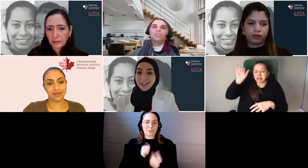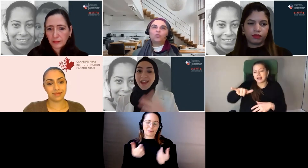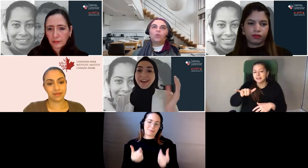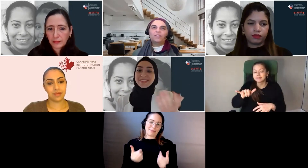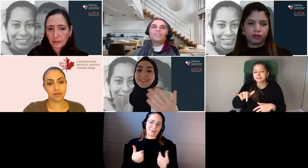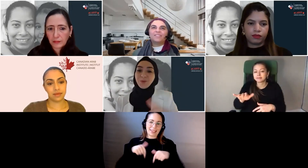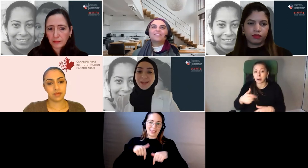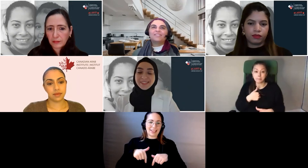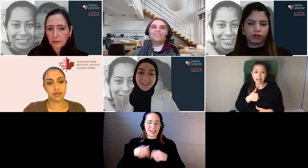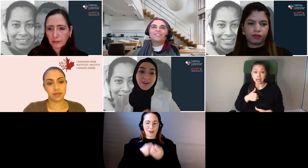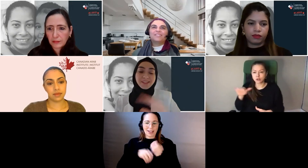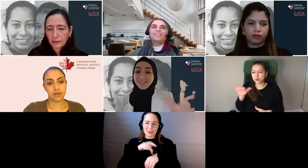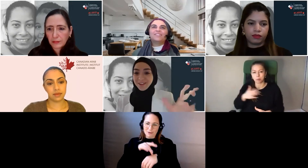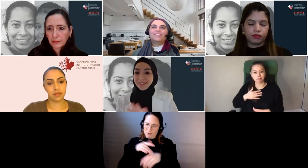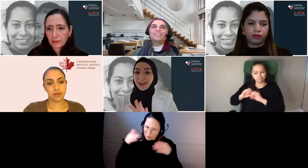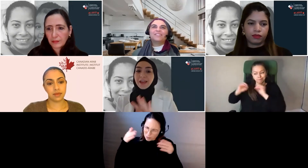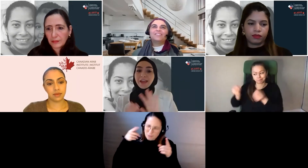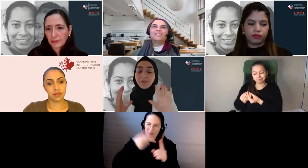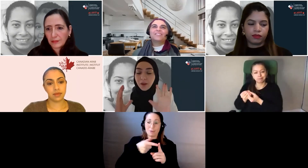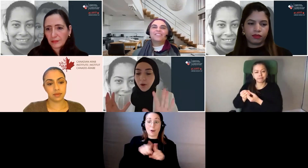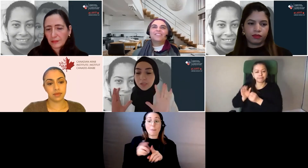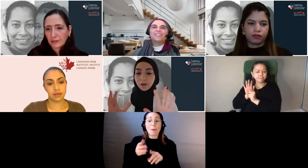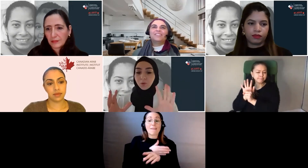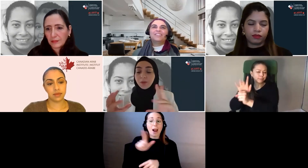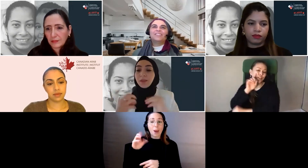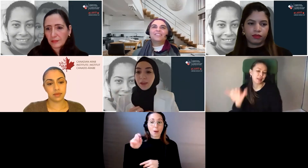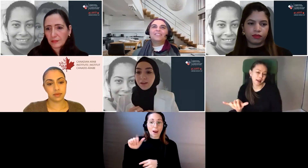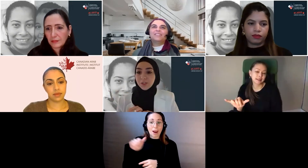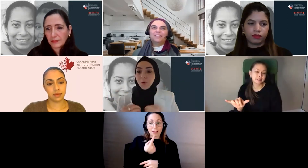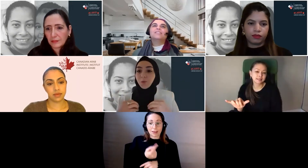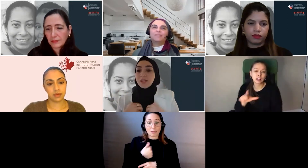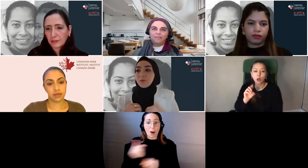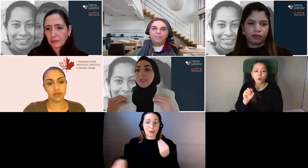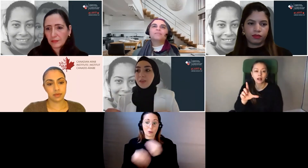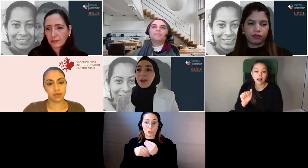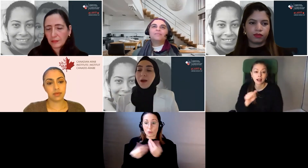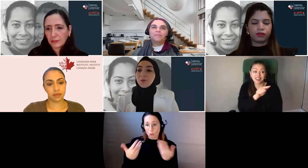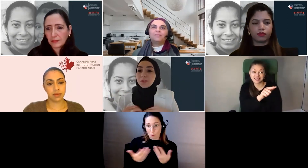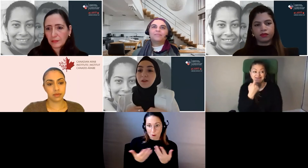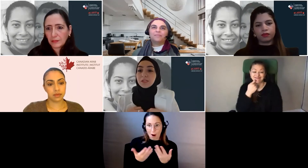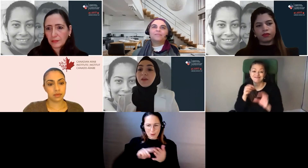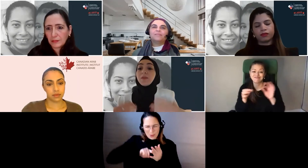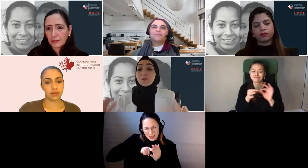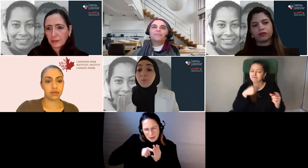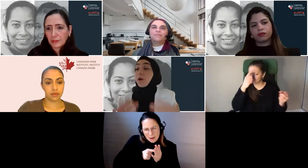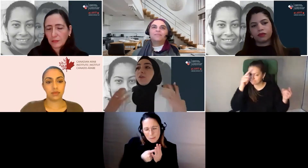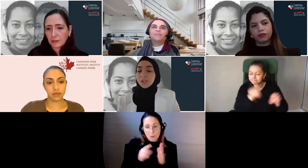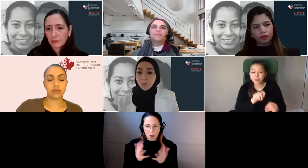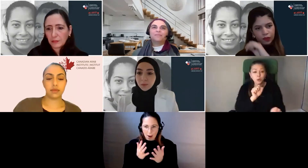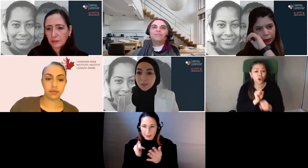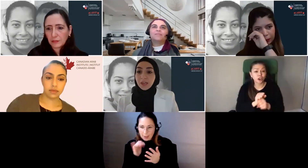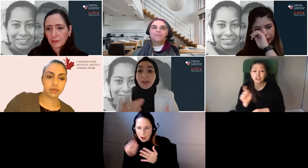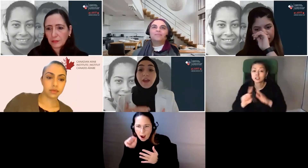towards. As Lola said, I want to echo on that. The work start within. So when you see the gap, you start taking their part